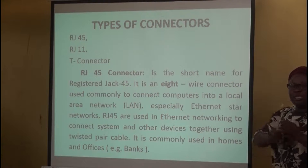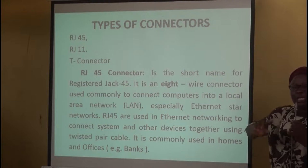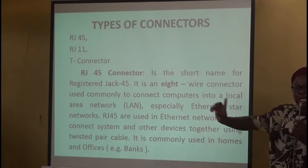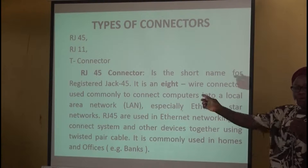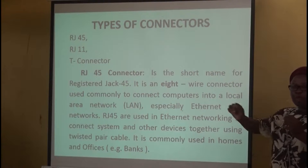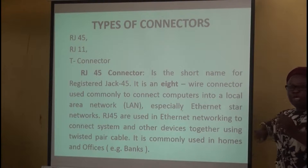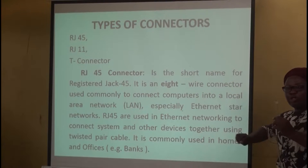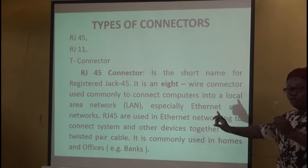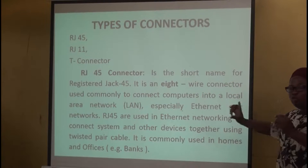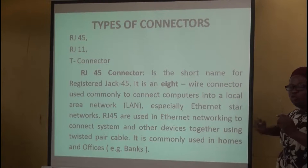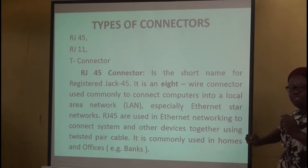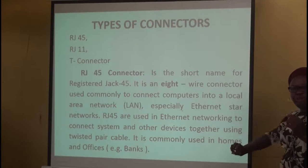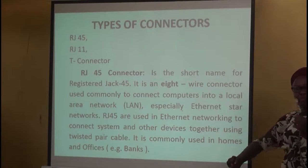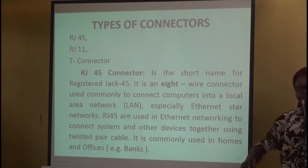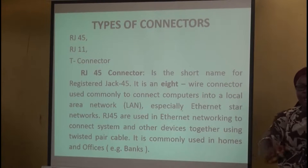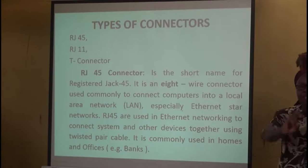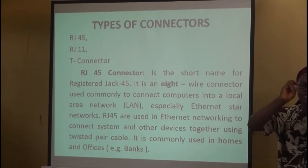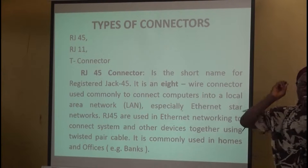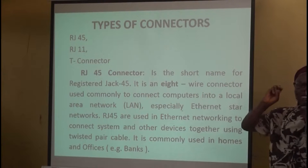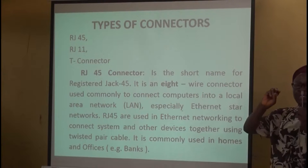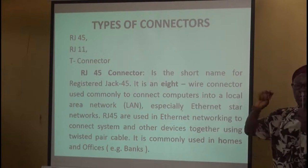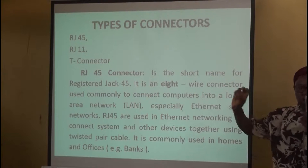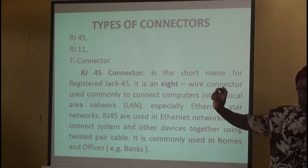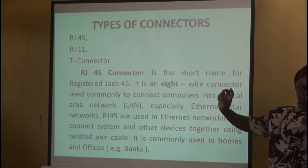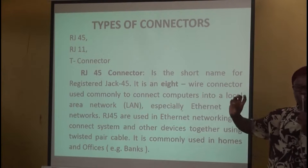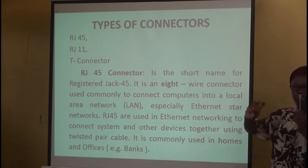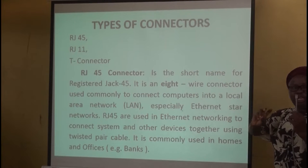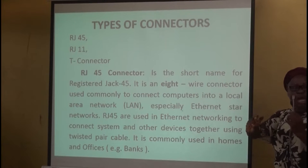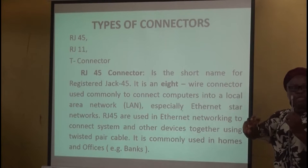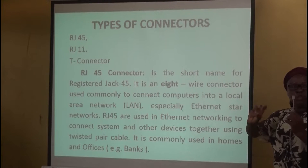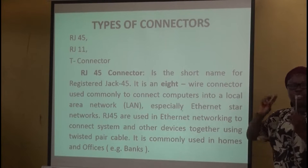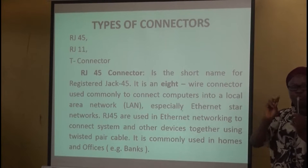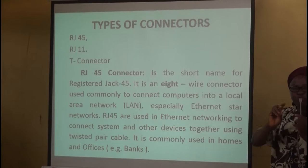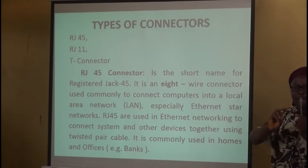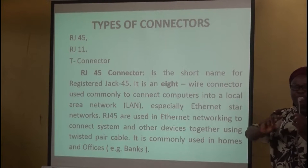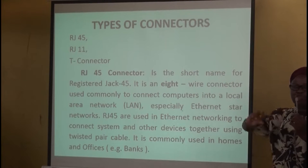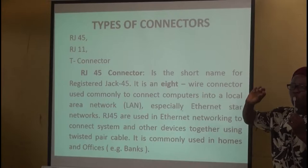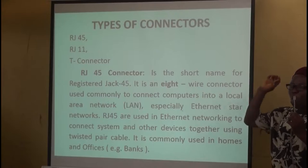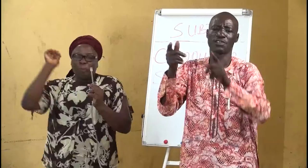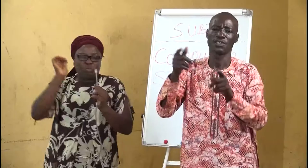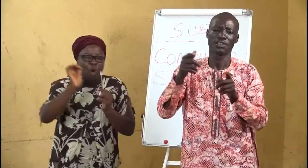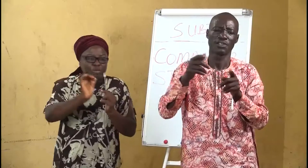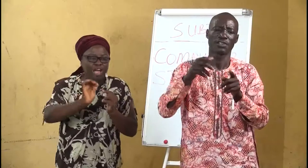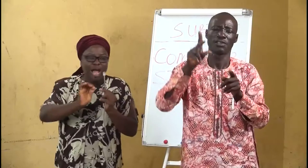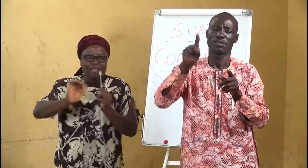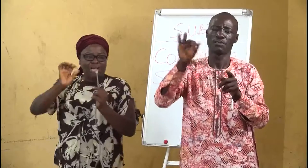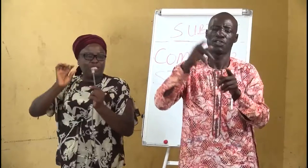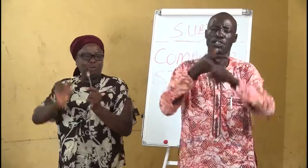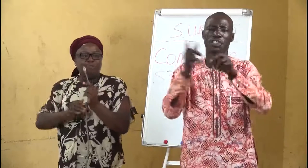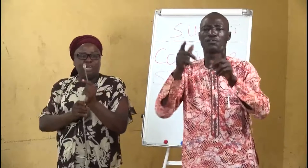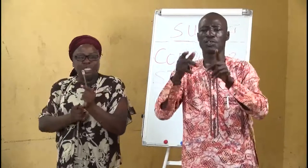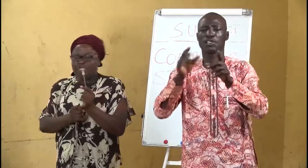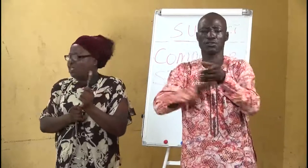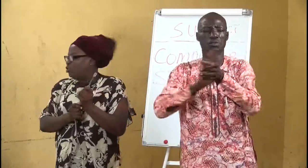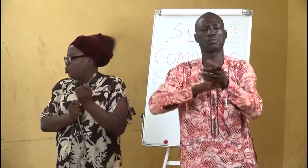transmit information to different nodes, meaning that to different computer that is